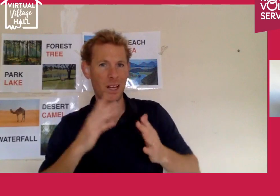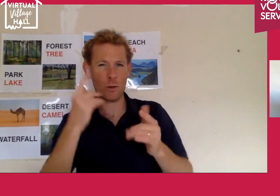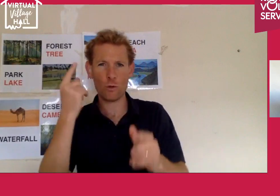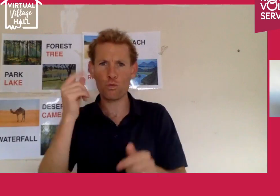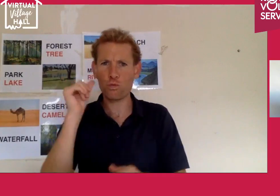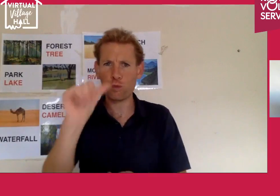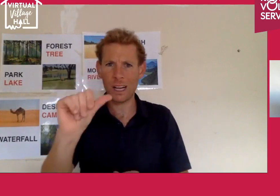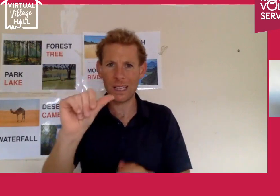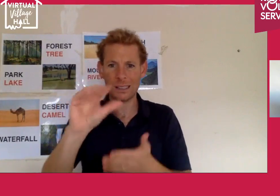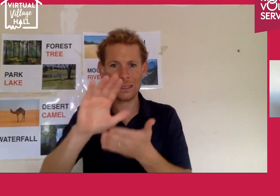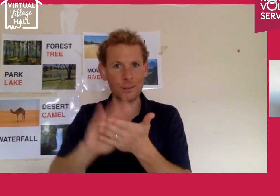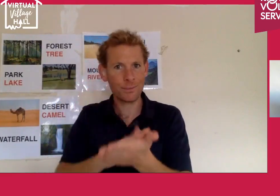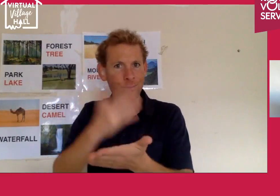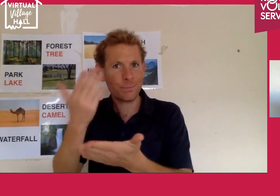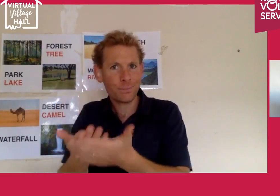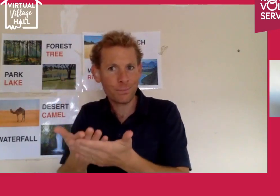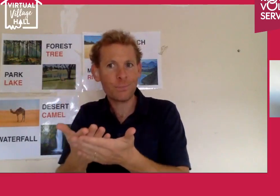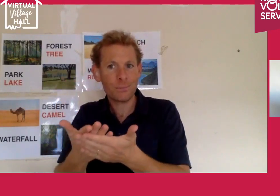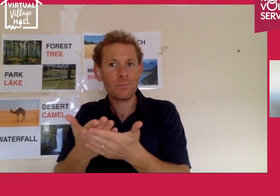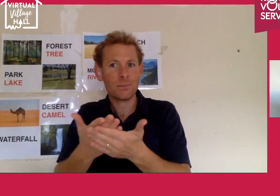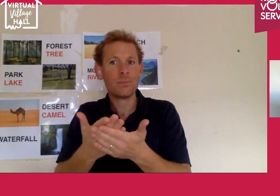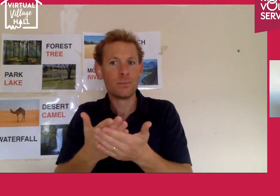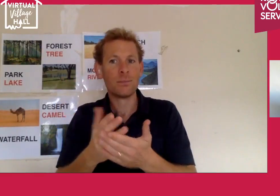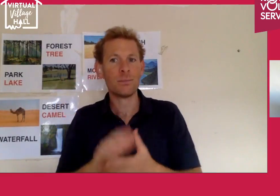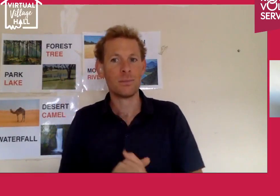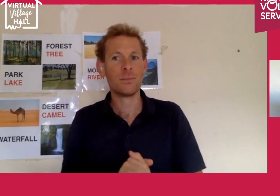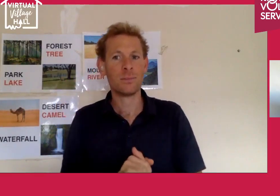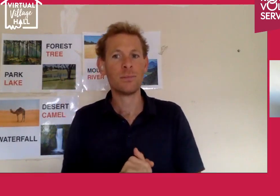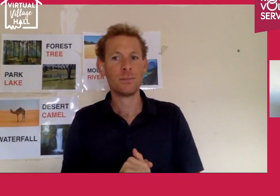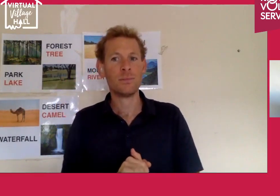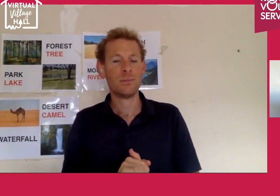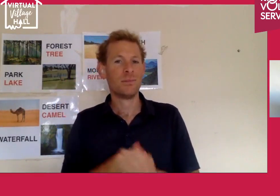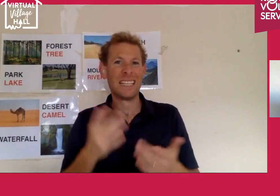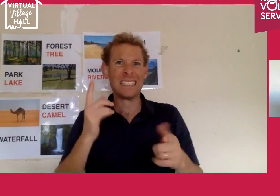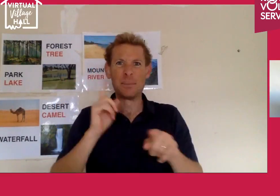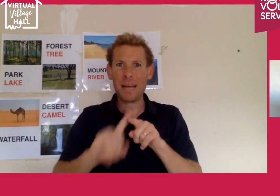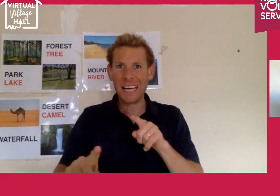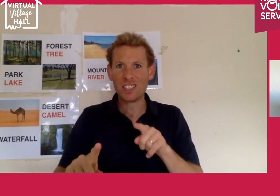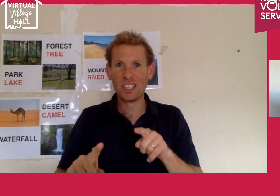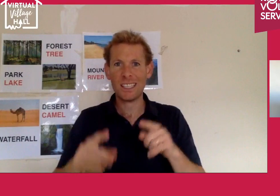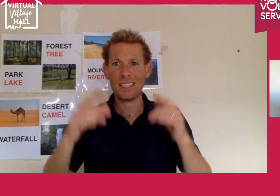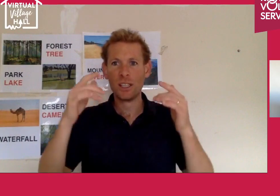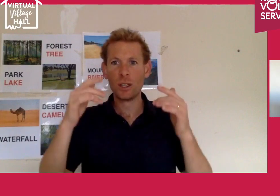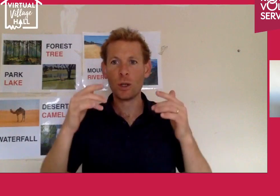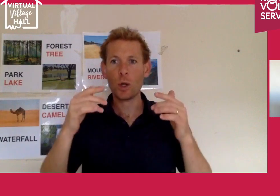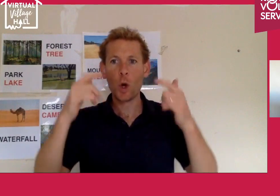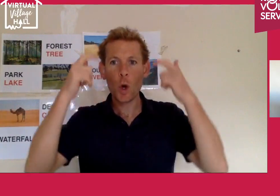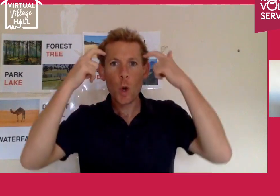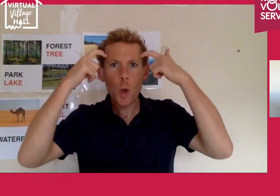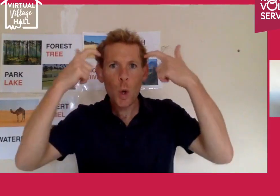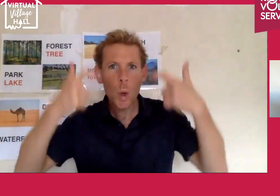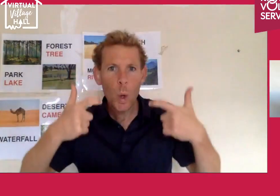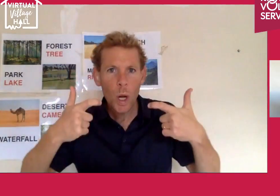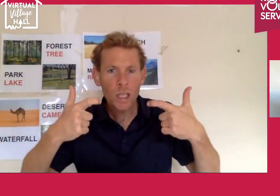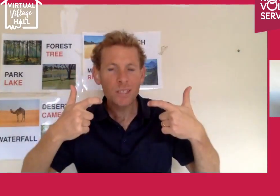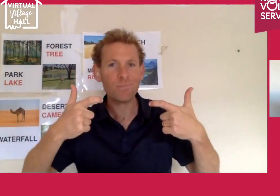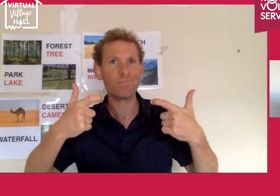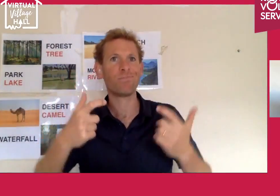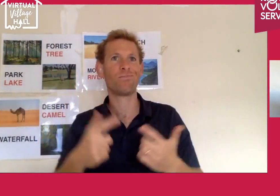arrange an interpreter in advance. And you have to also make sure that the interpreter translates that information